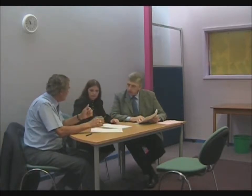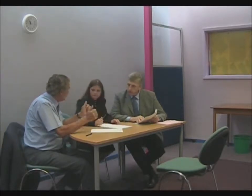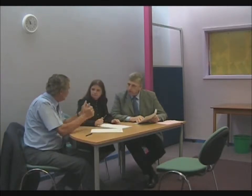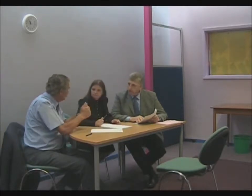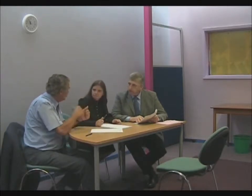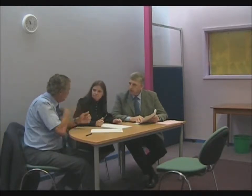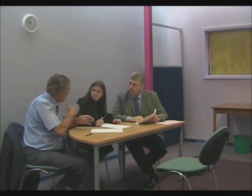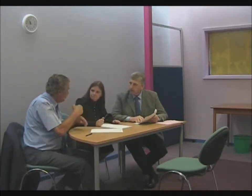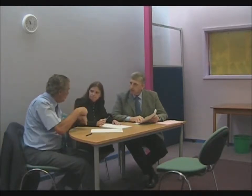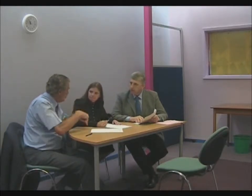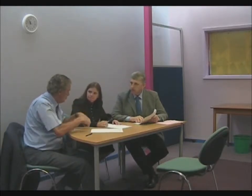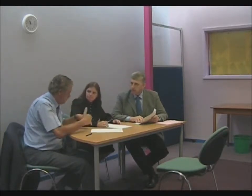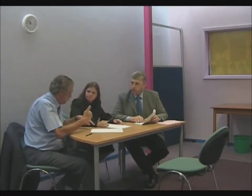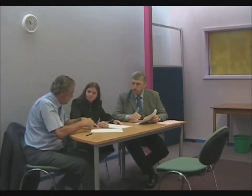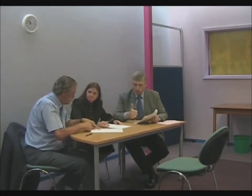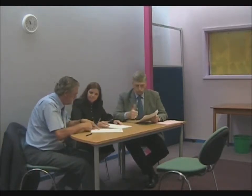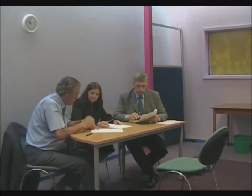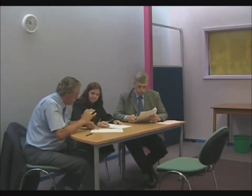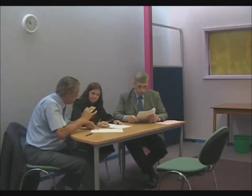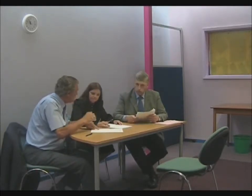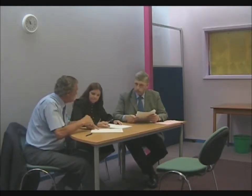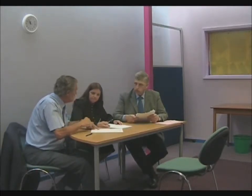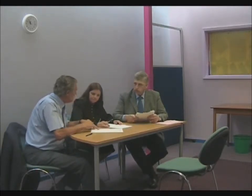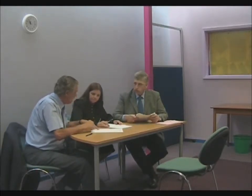Look at that. I think he'll be very suited to working here.